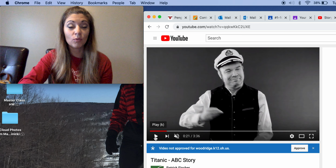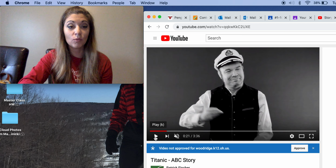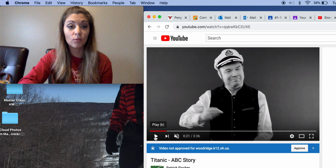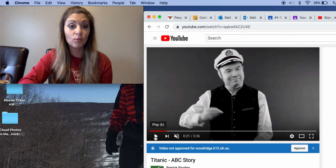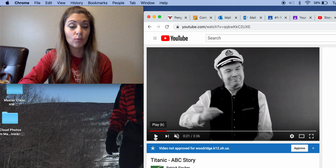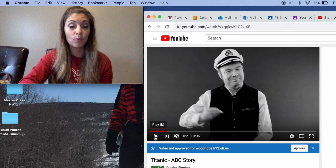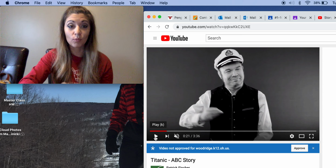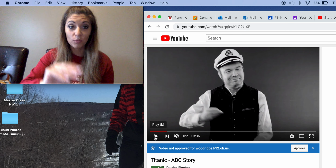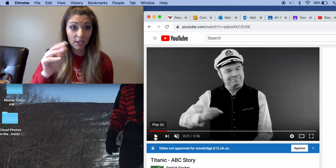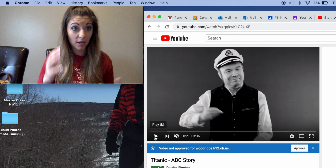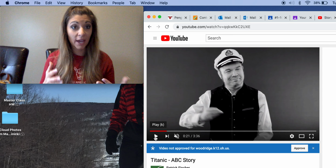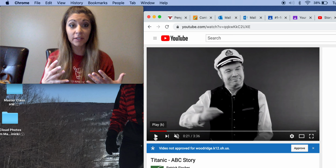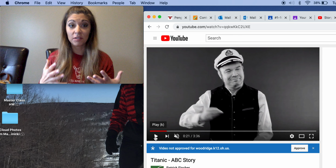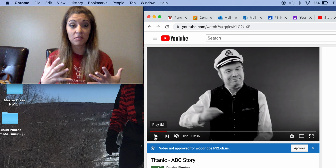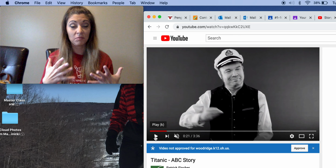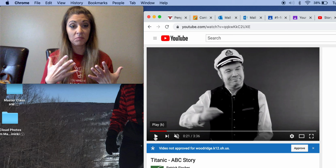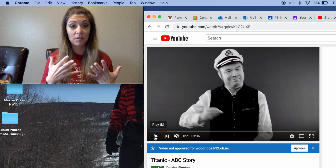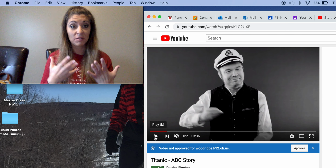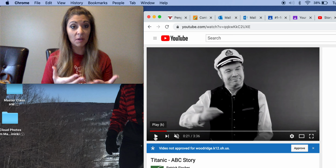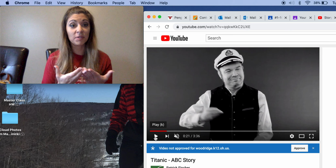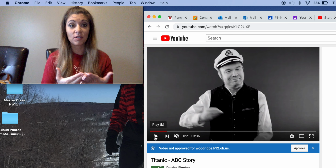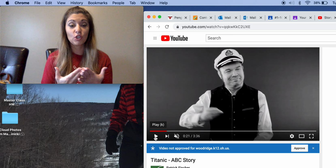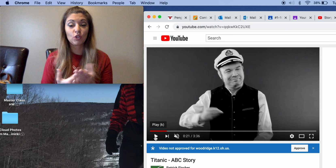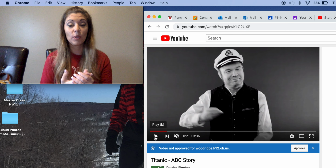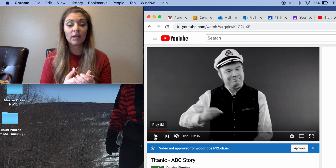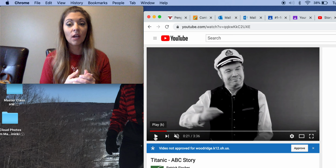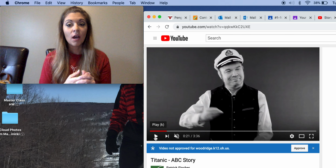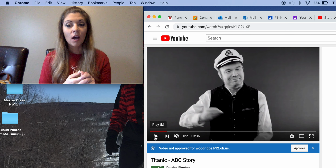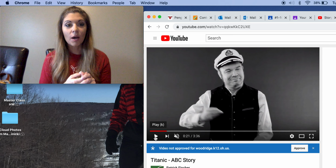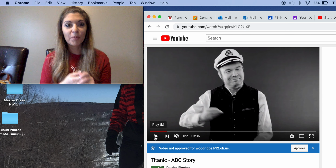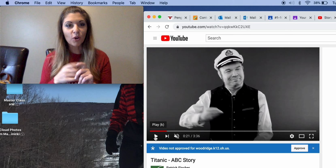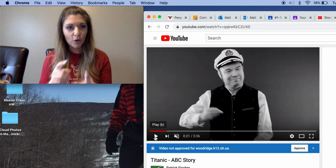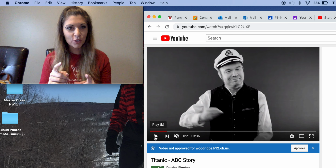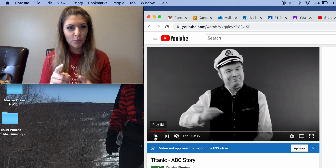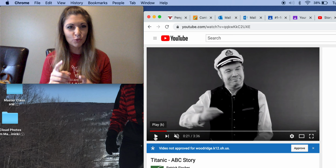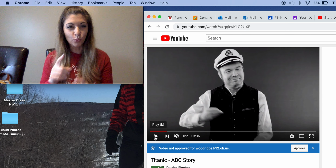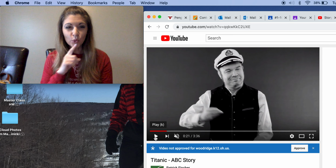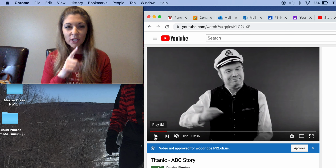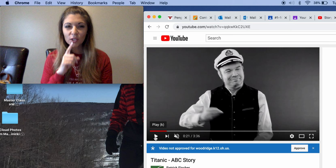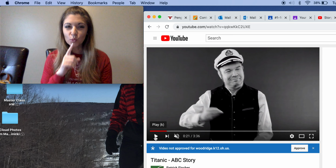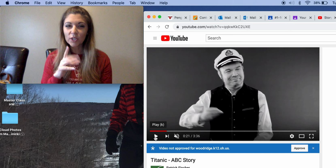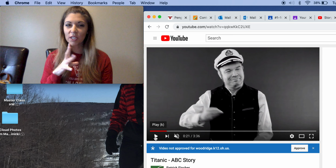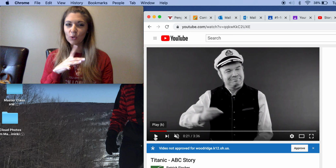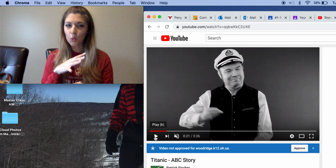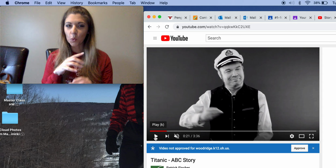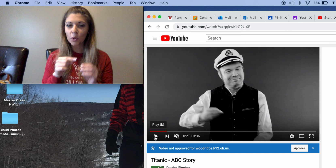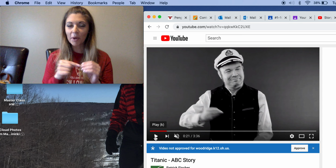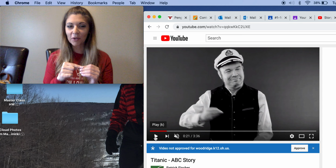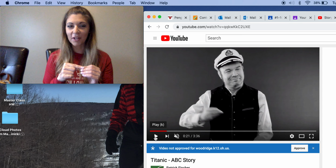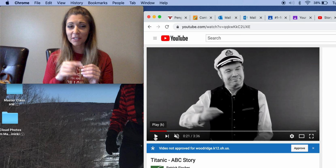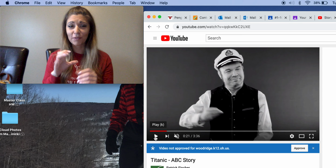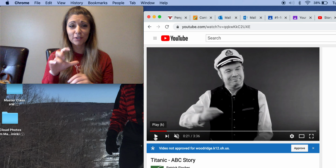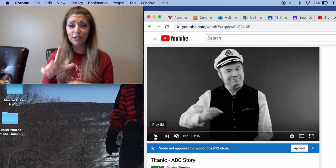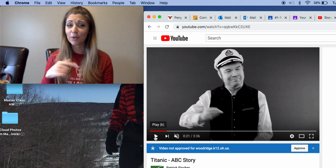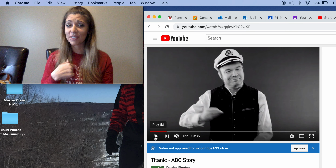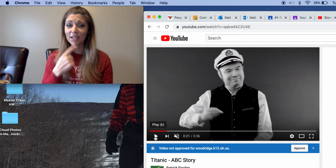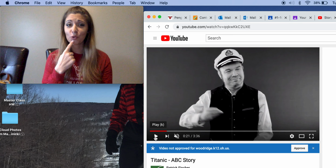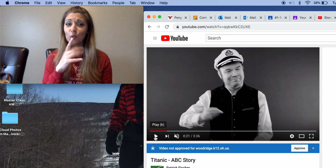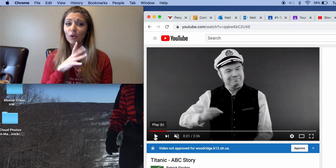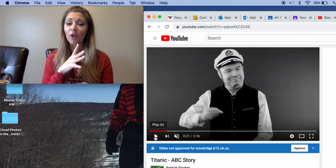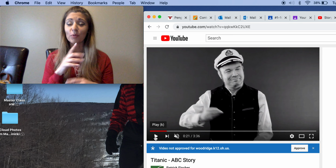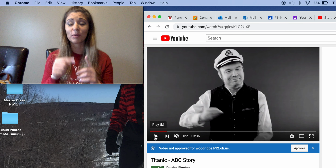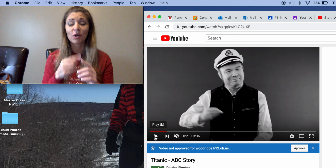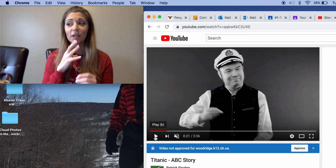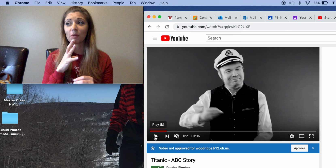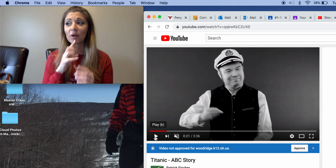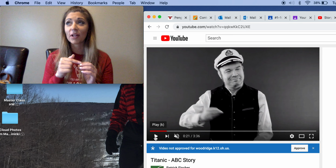end that has substance to it. But also what's really, really cool about classifiers, I know I say